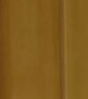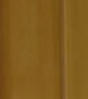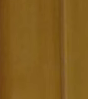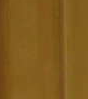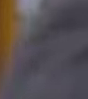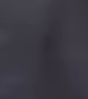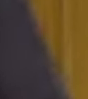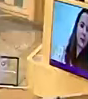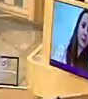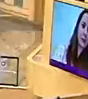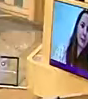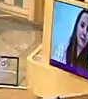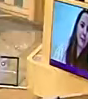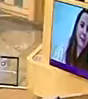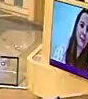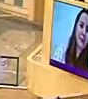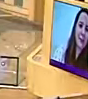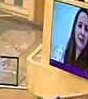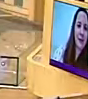and take off their microphones.